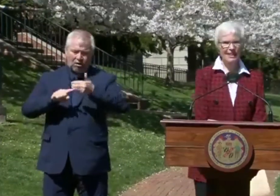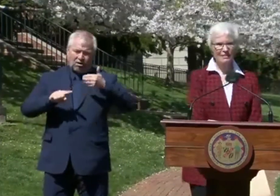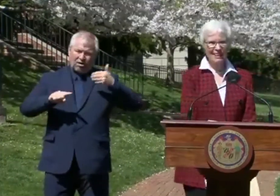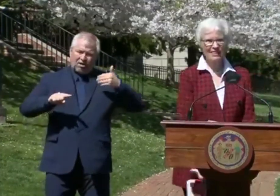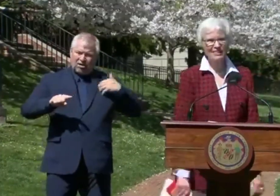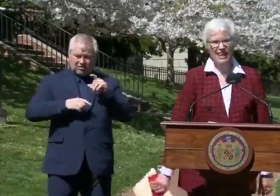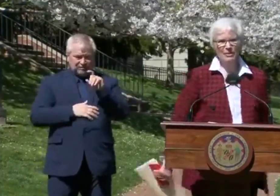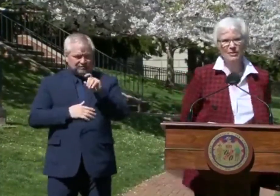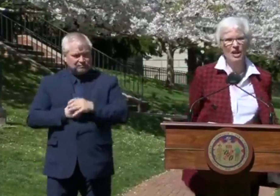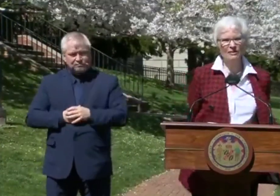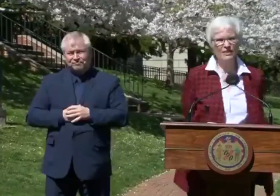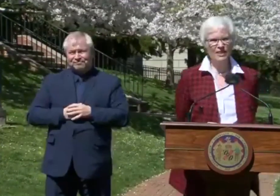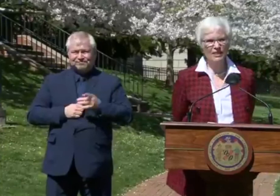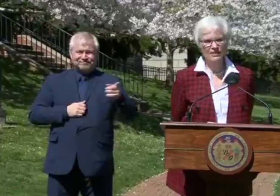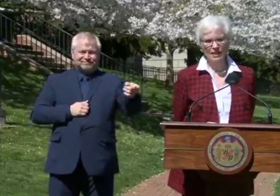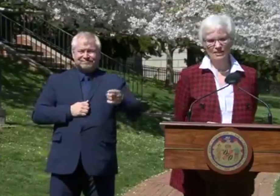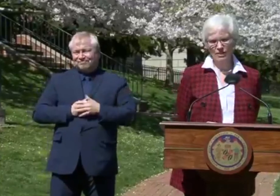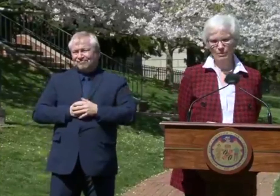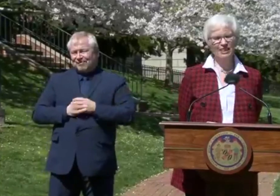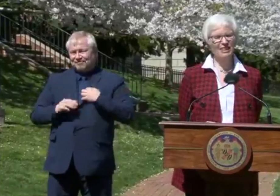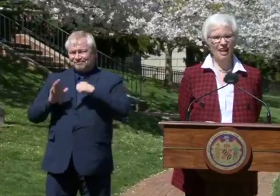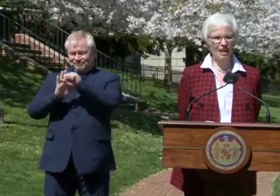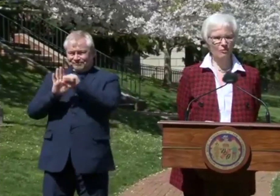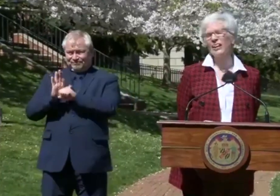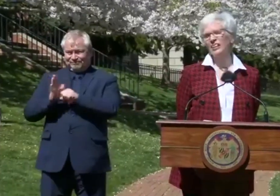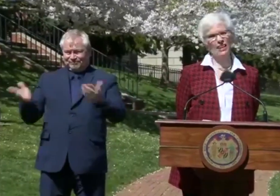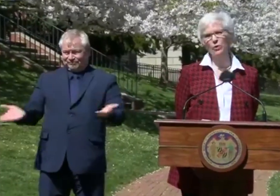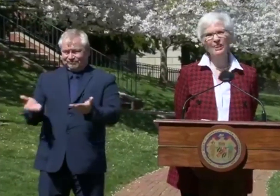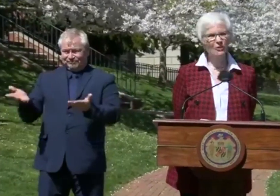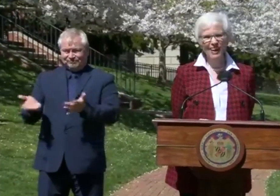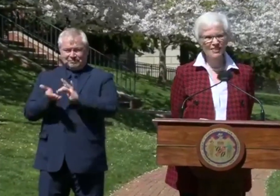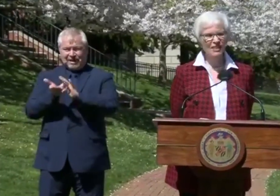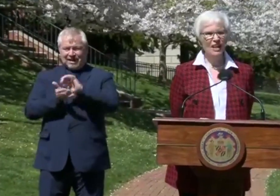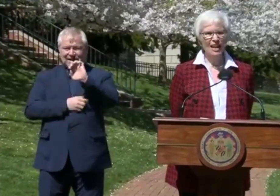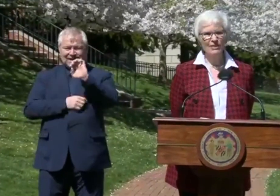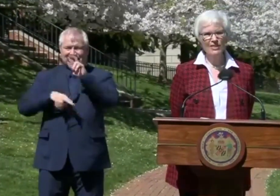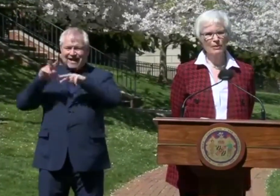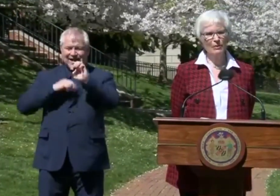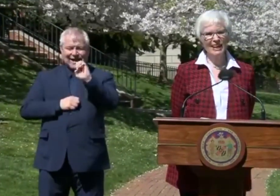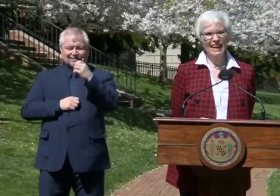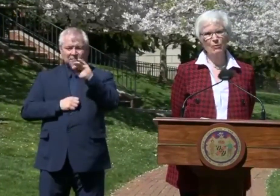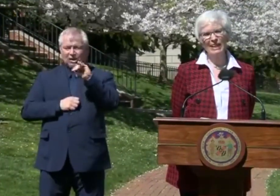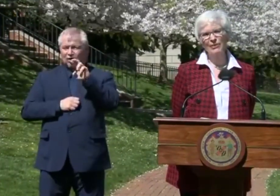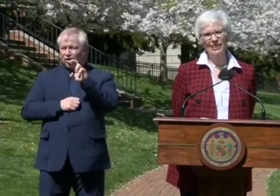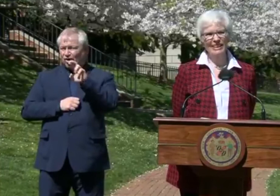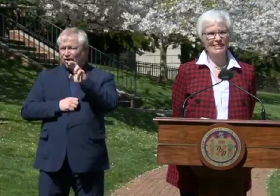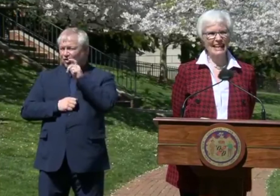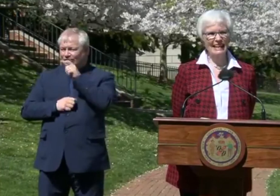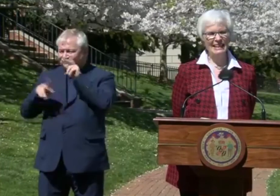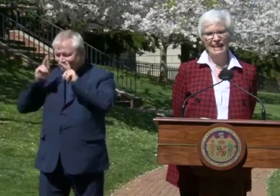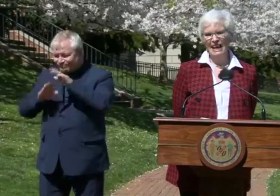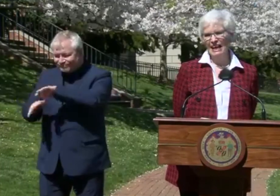The state medical examiner's office is completely wired in and working with us every step of the way. And whenever there